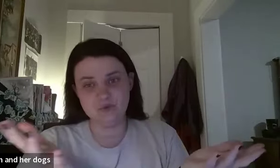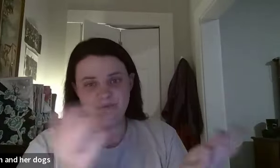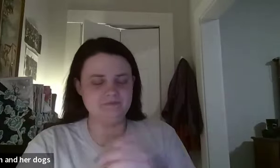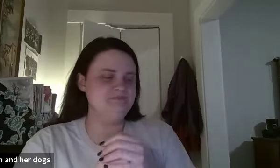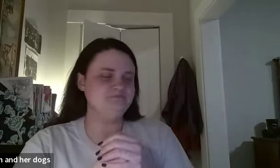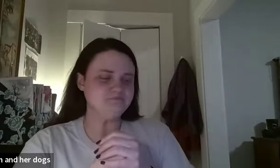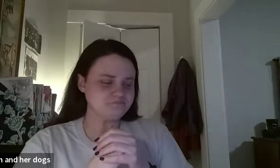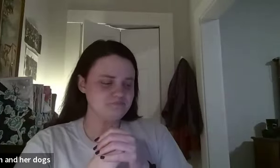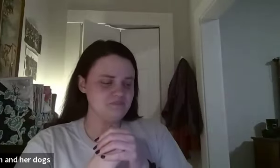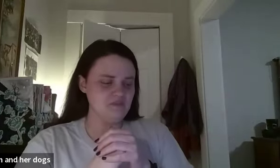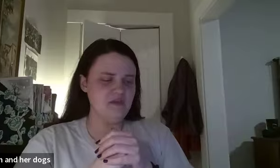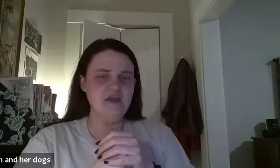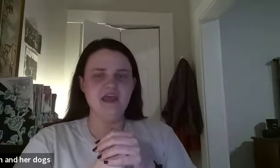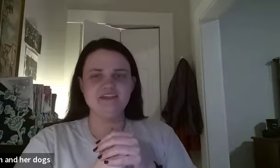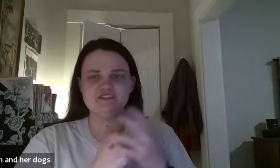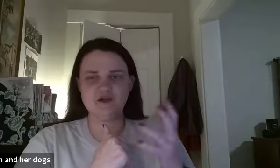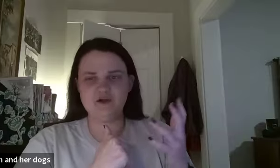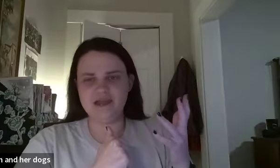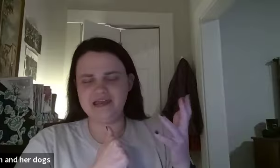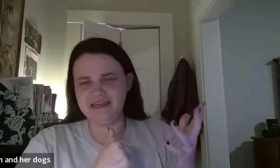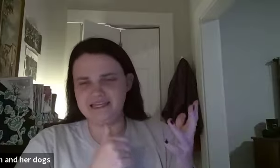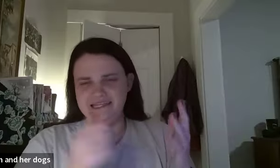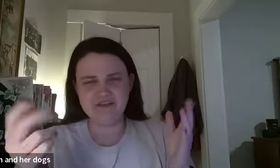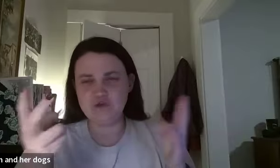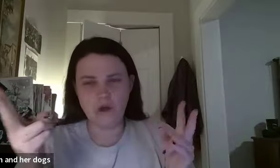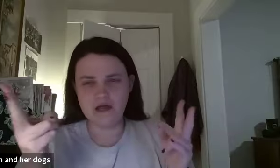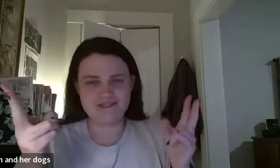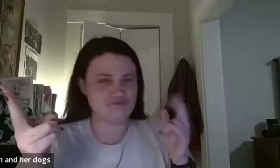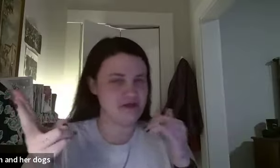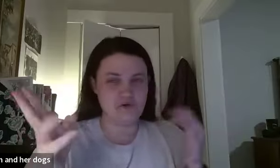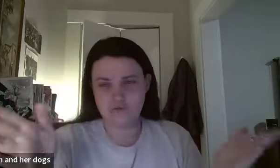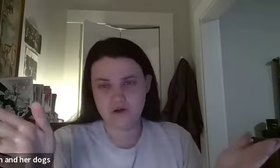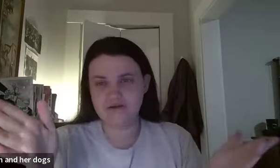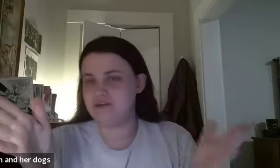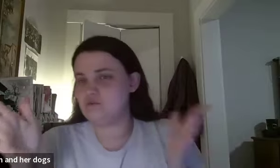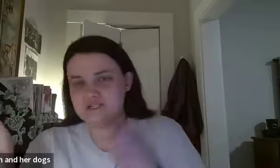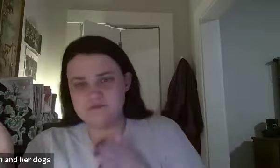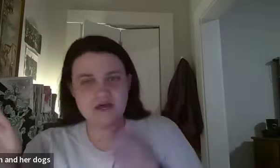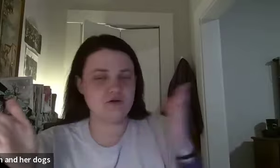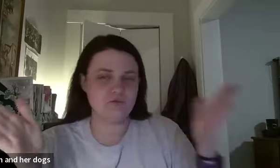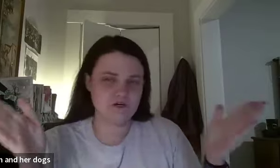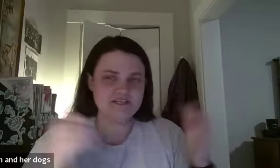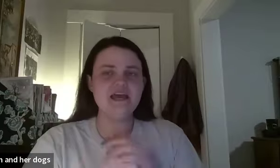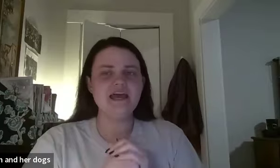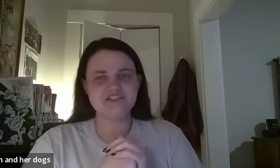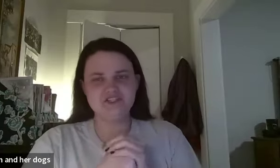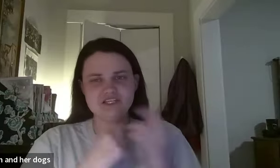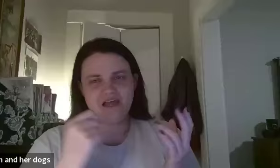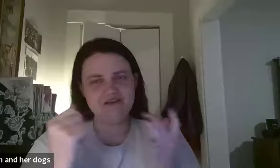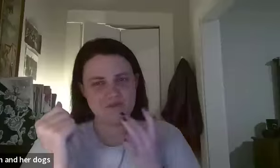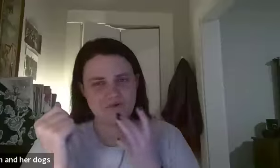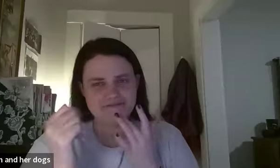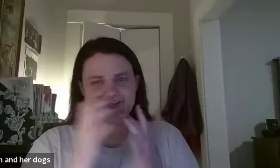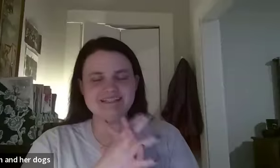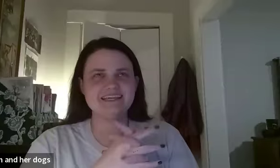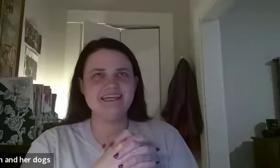school. And so, and neither one is right or wrong. Neither one is better or worse. It's just kind of a preference.